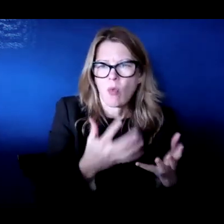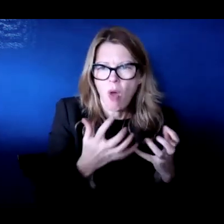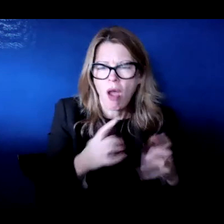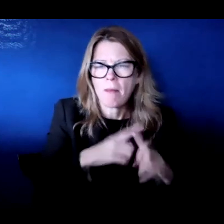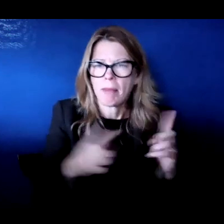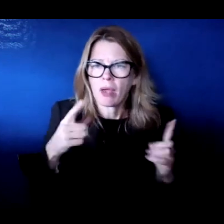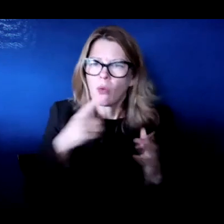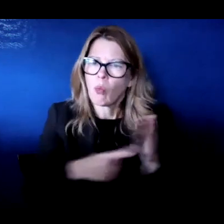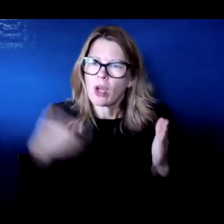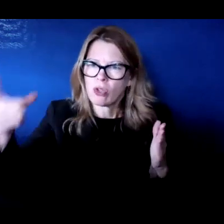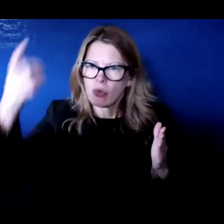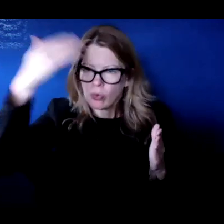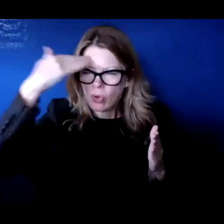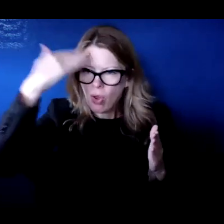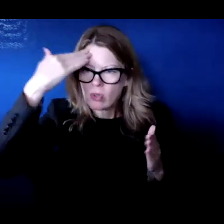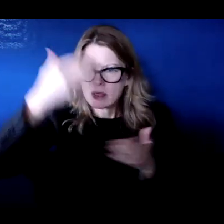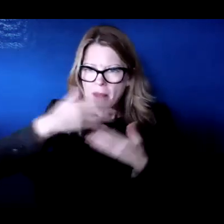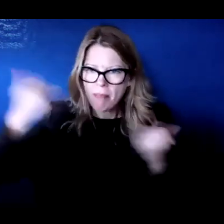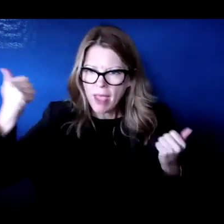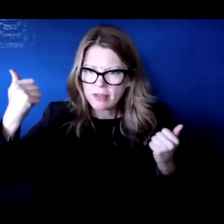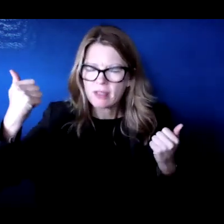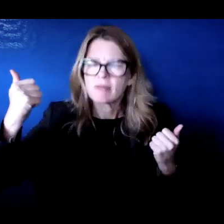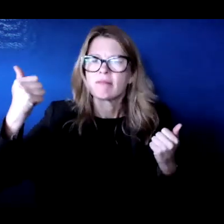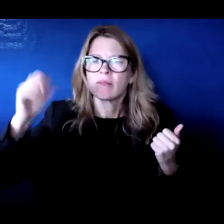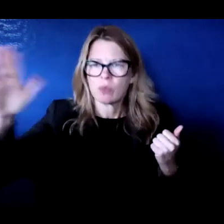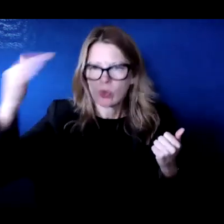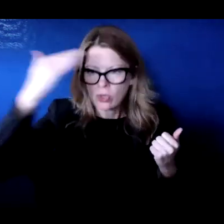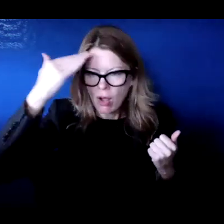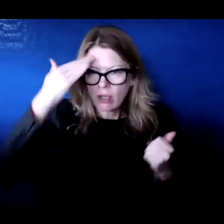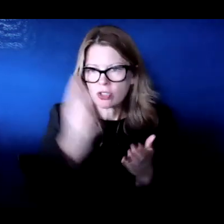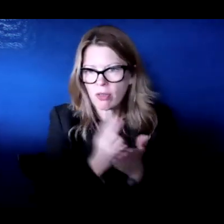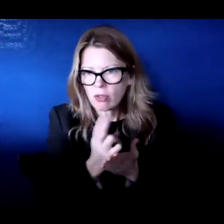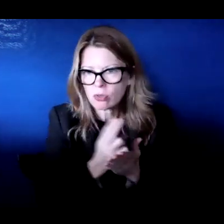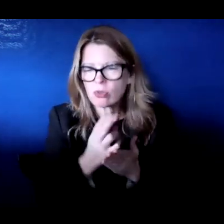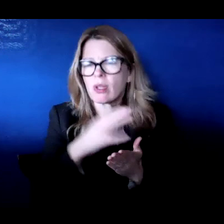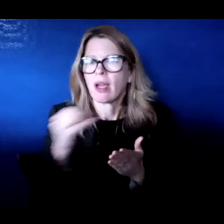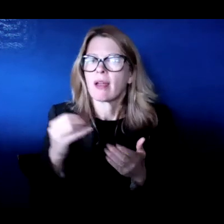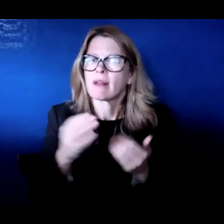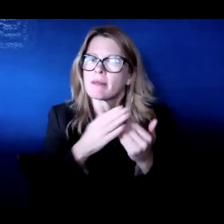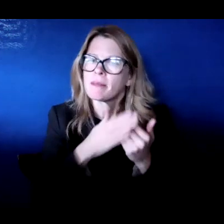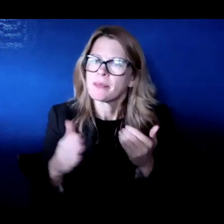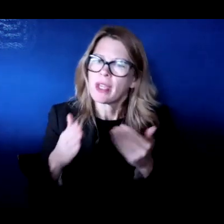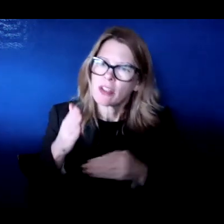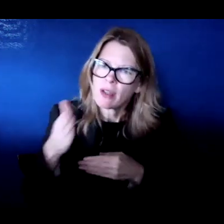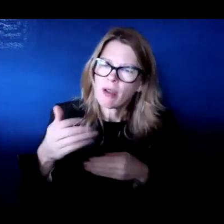world knowledge of your truth, and in the age to come, life everlasting.